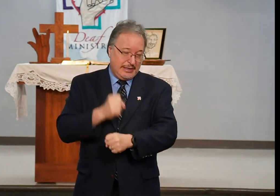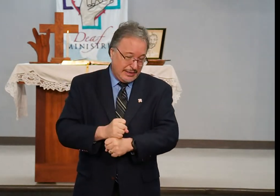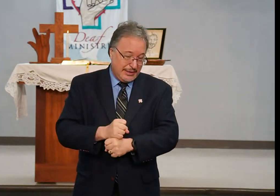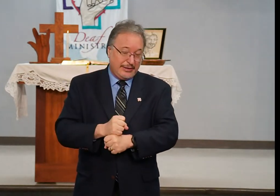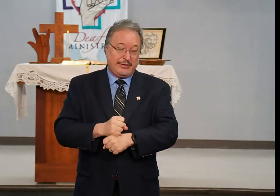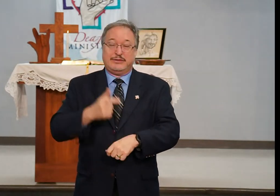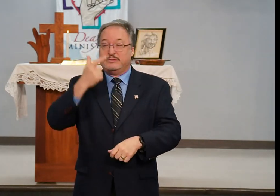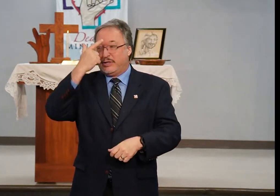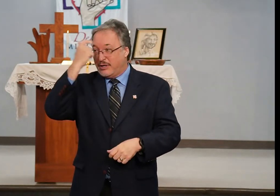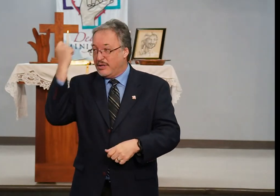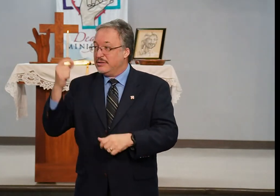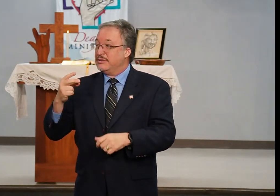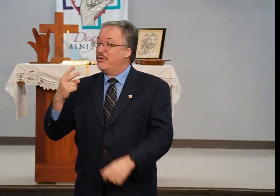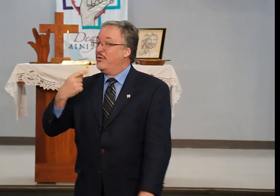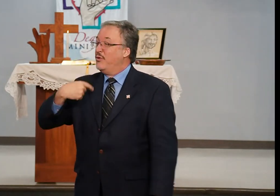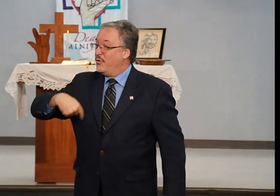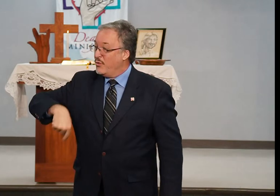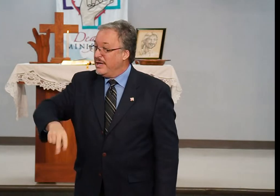seen for a number of years